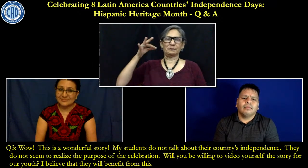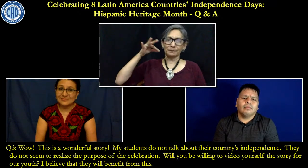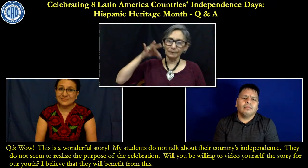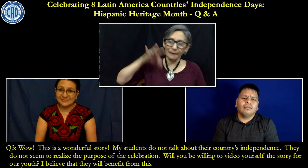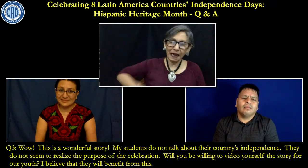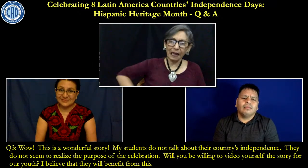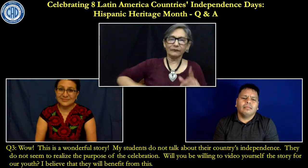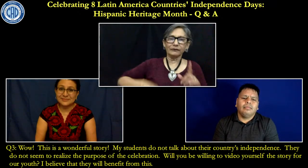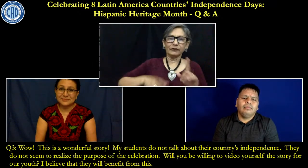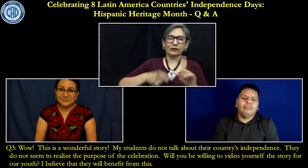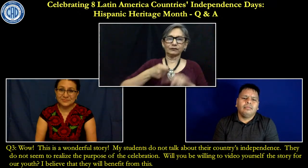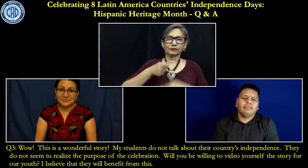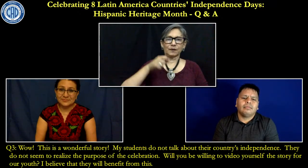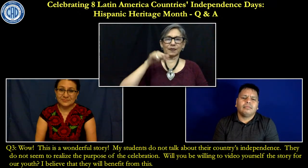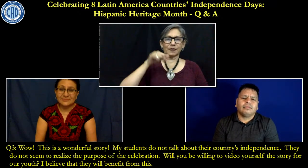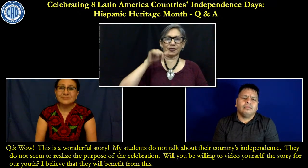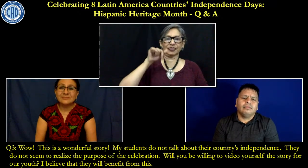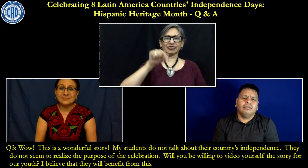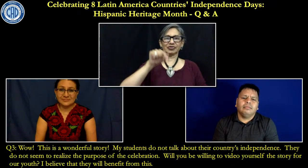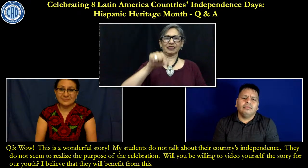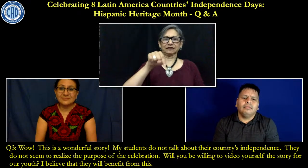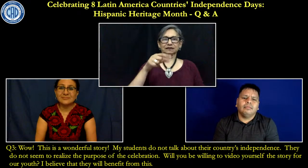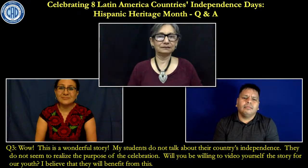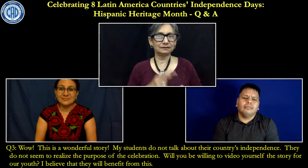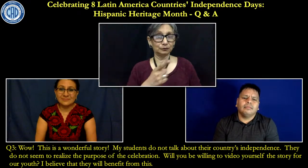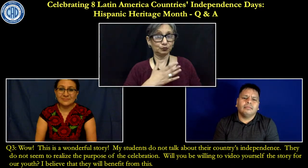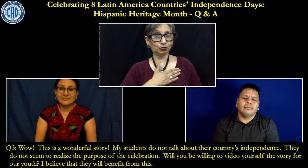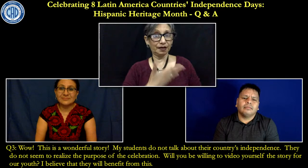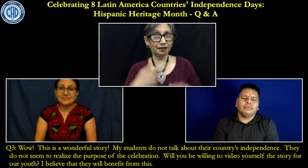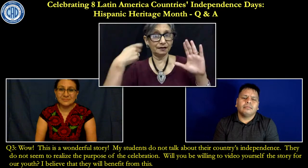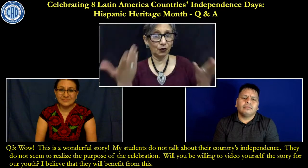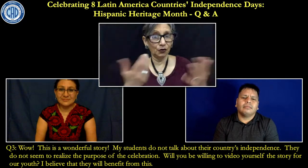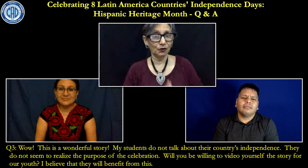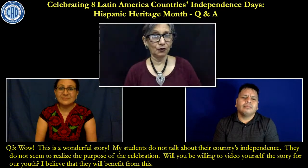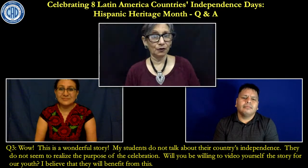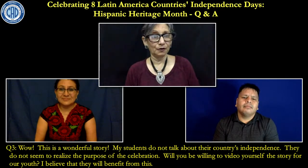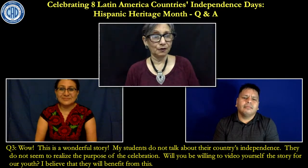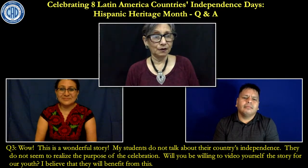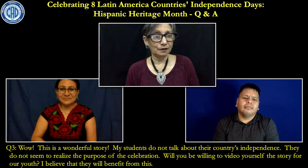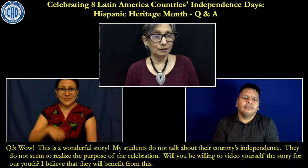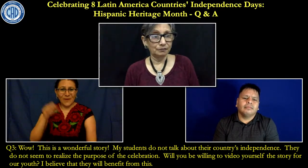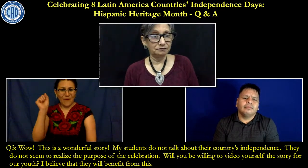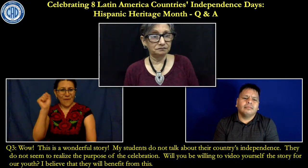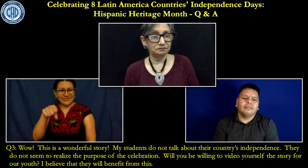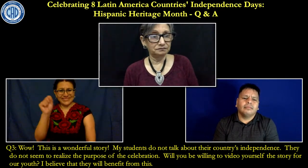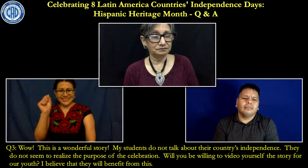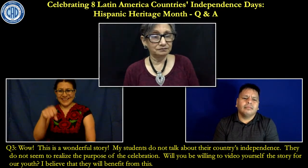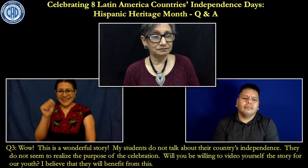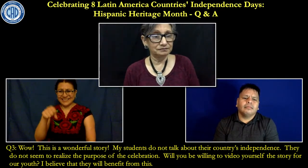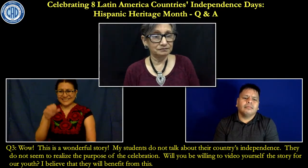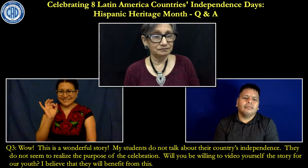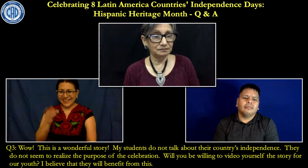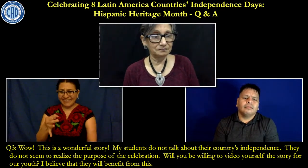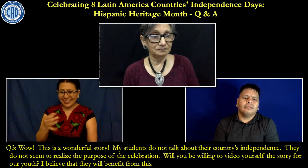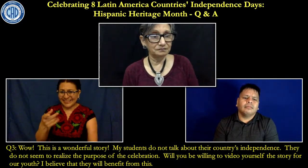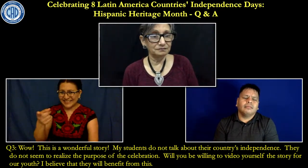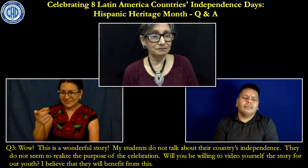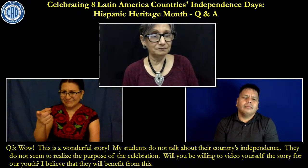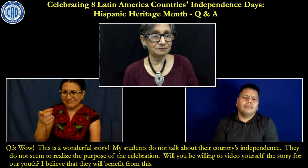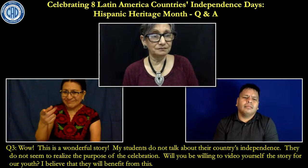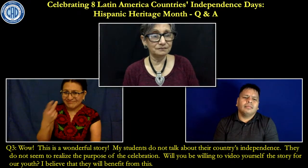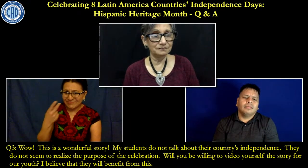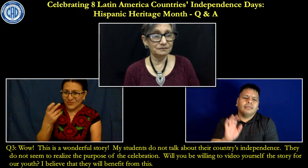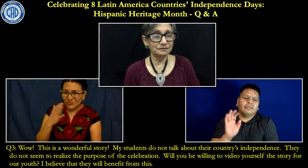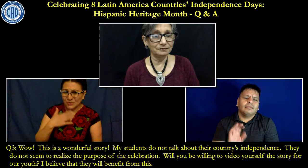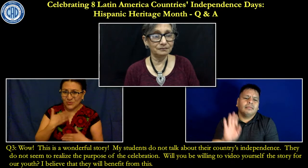our youth? So they would definitely benefit from the knowledge about their own heritage. What do you guys think? Maria